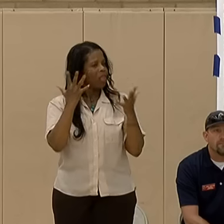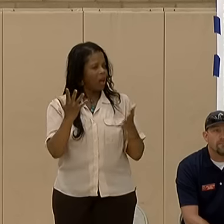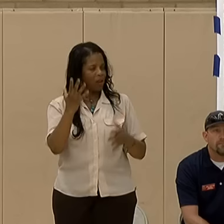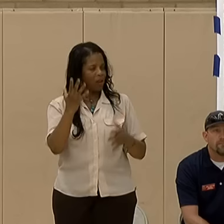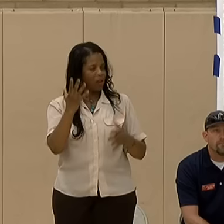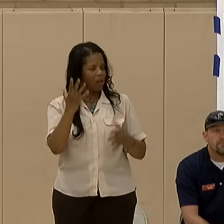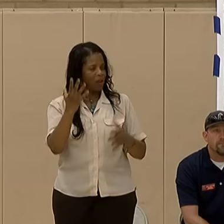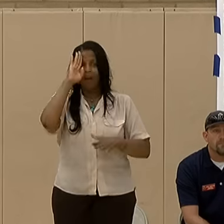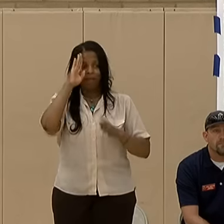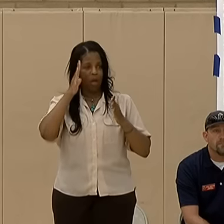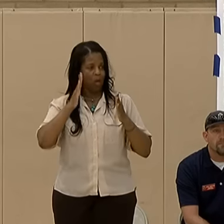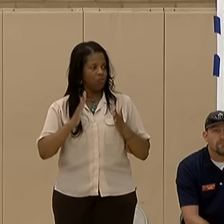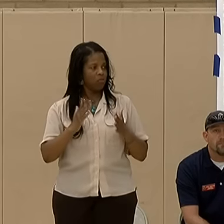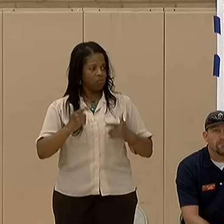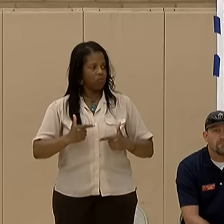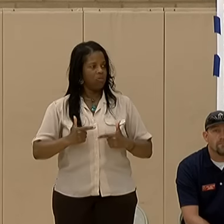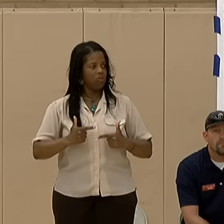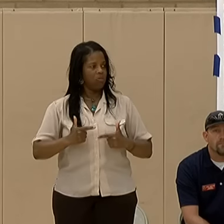this community.